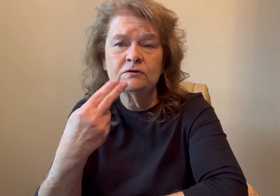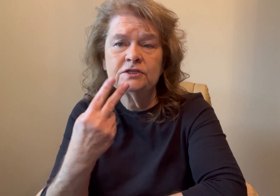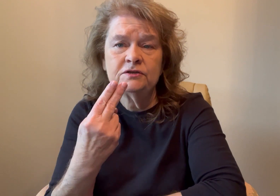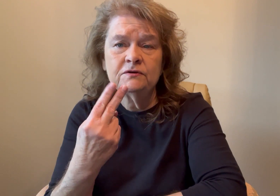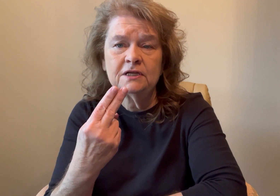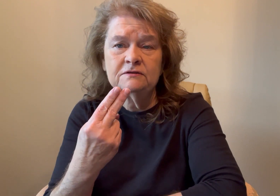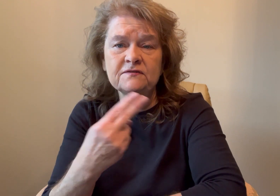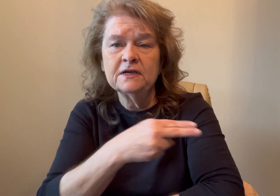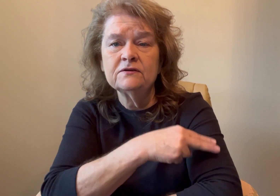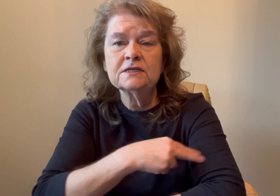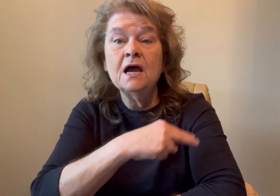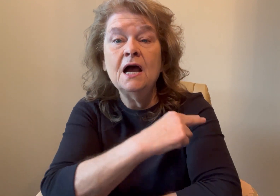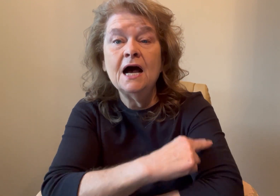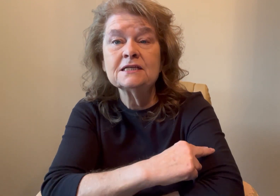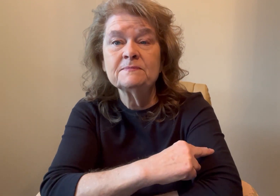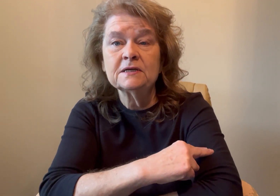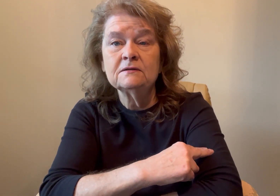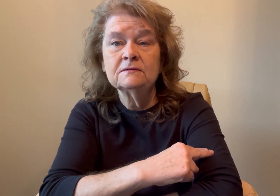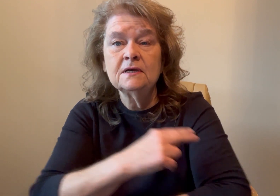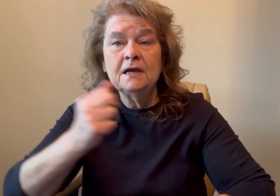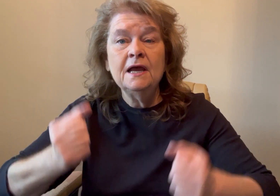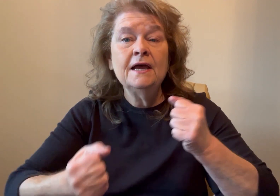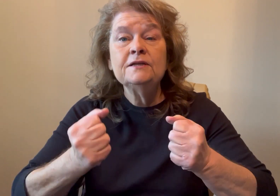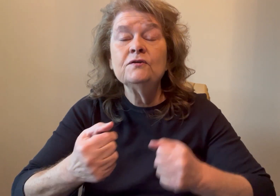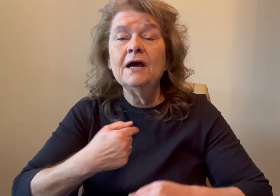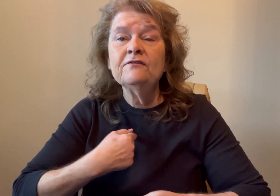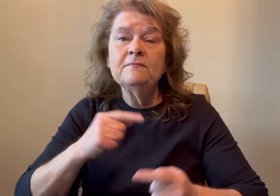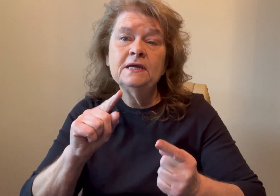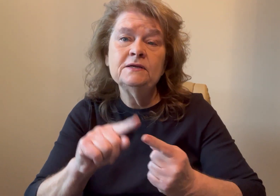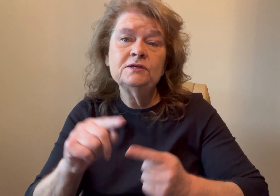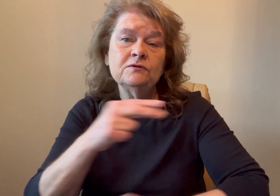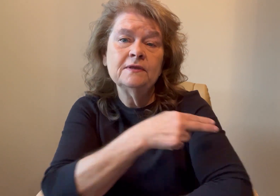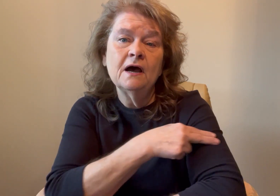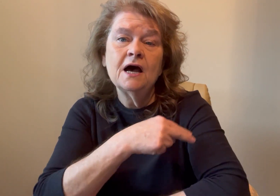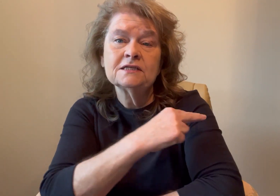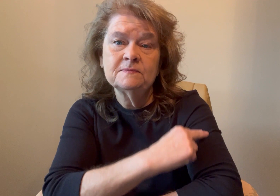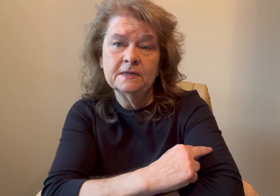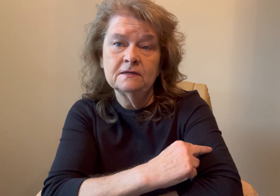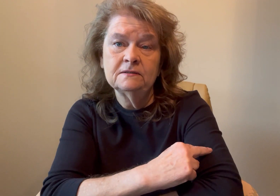two closed fingers. Hospital. Drive me to the hospital.